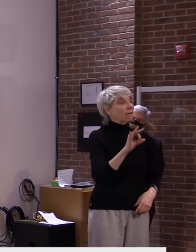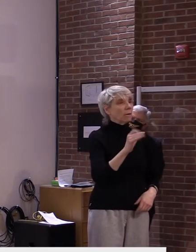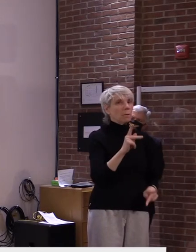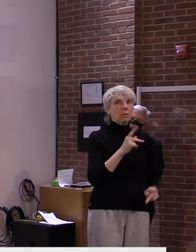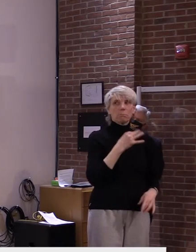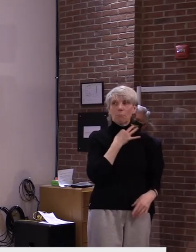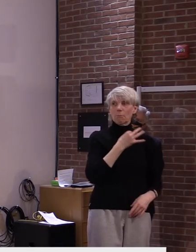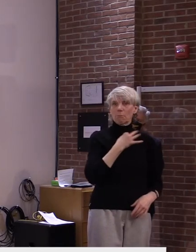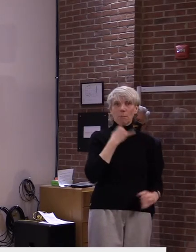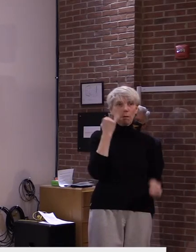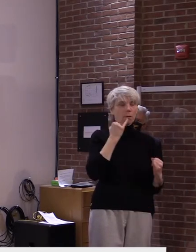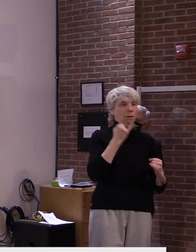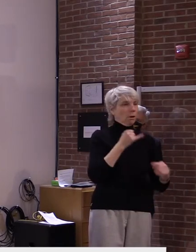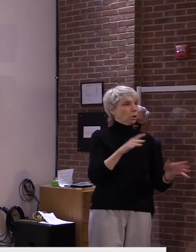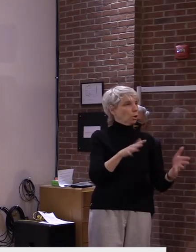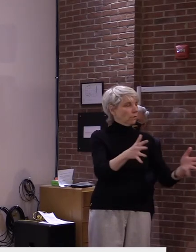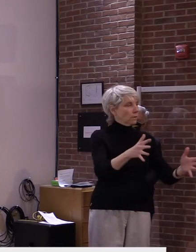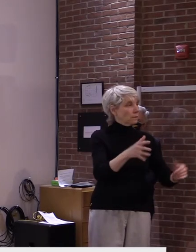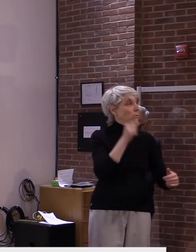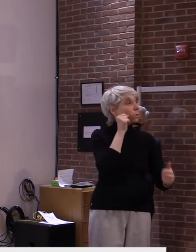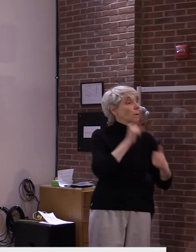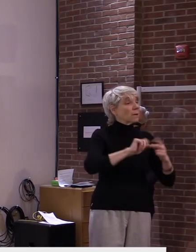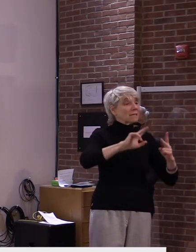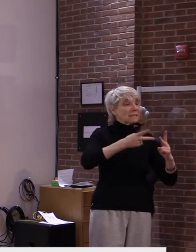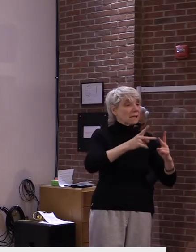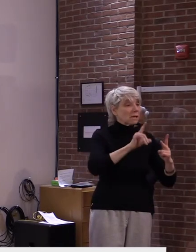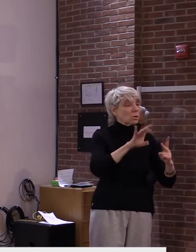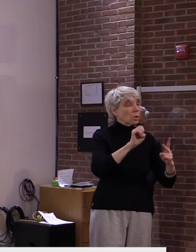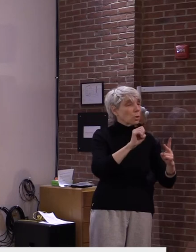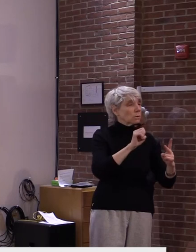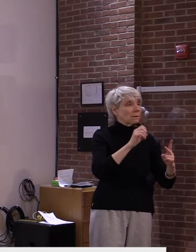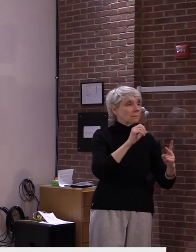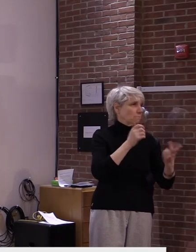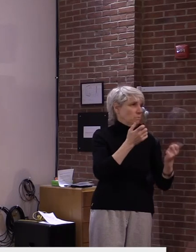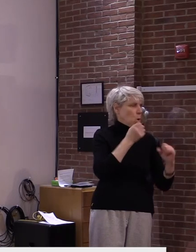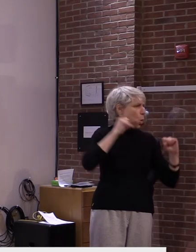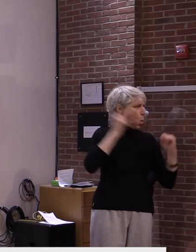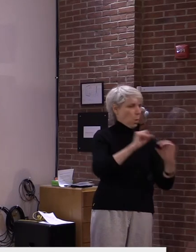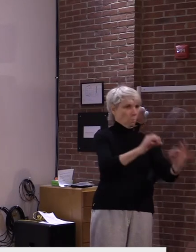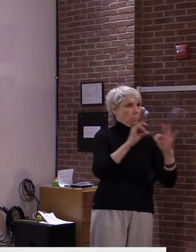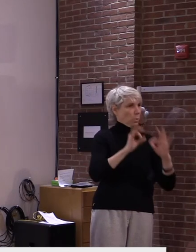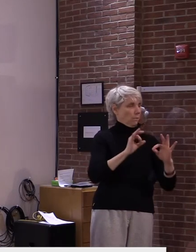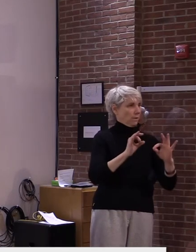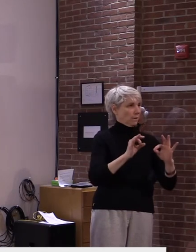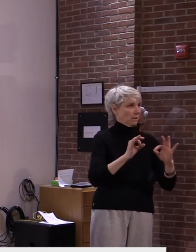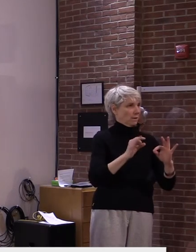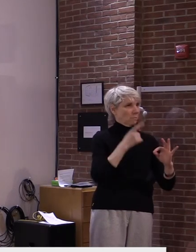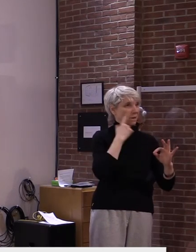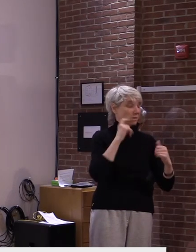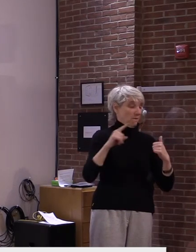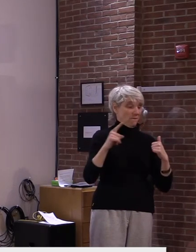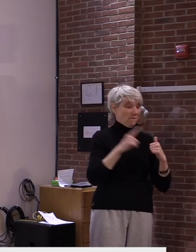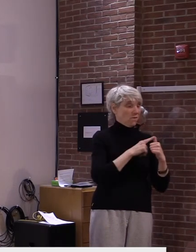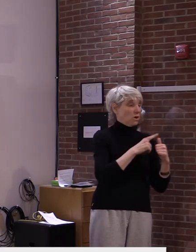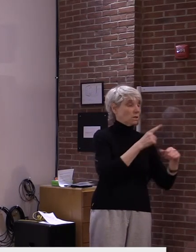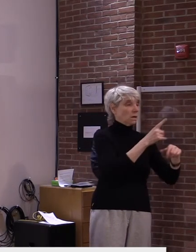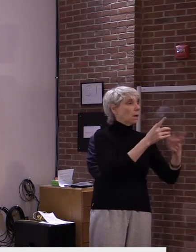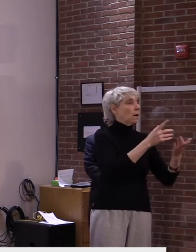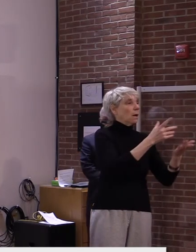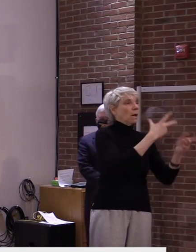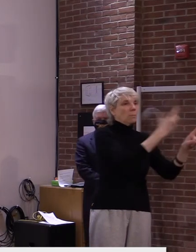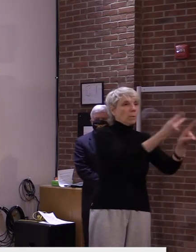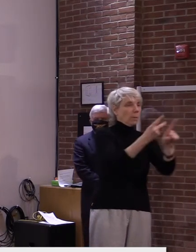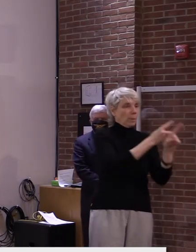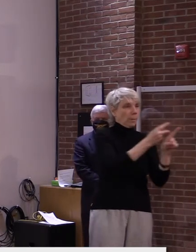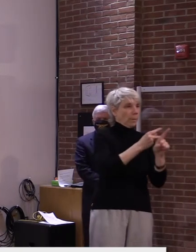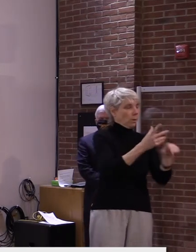say that clearly the second dose they would get would not be from the same lot, because that will have been exhausted very quickly, so that they